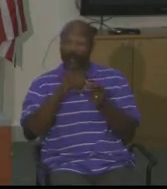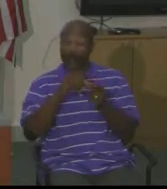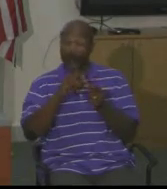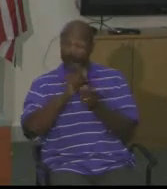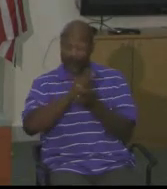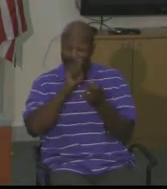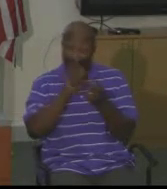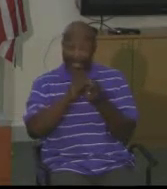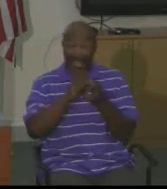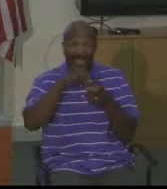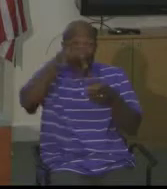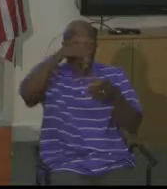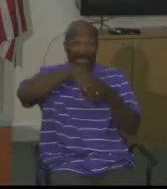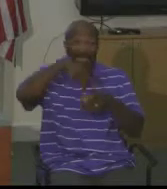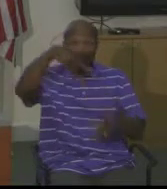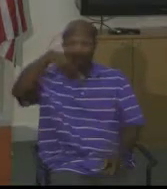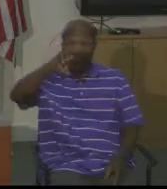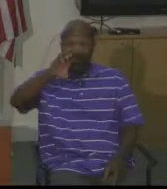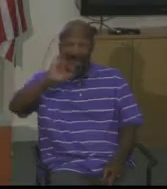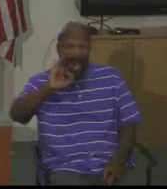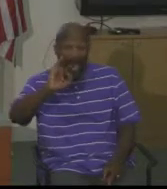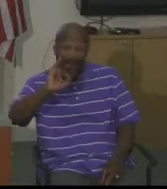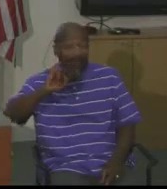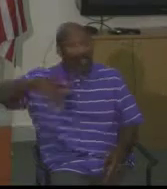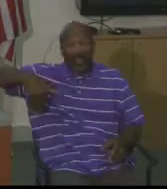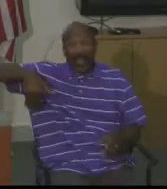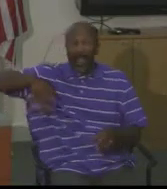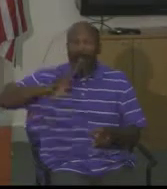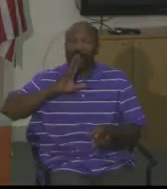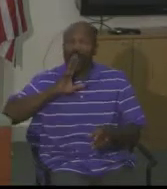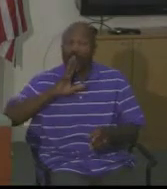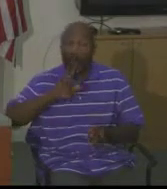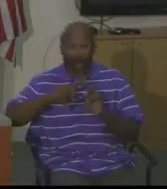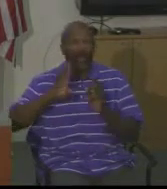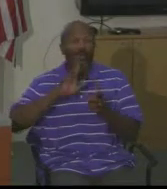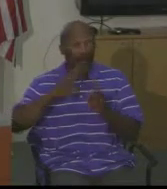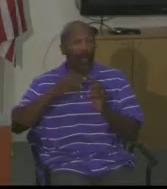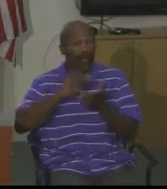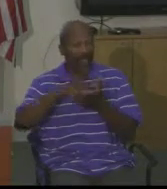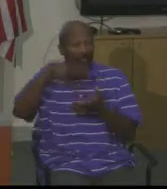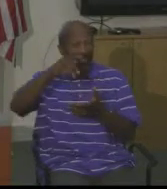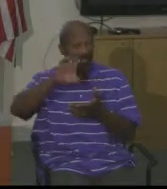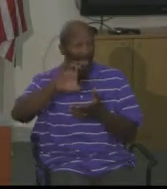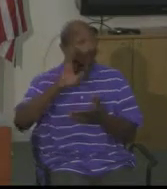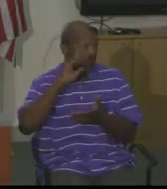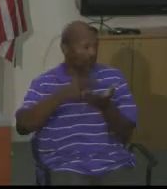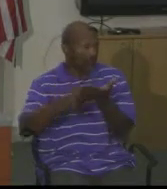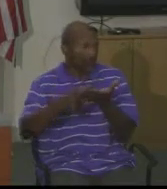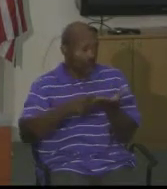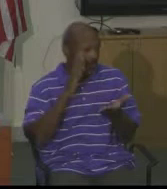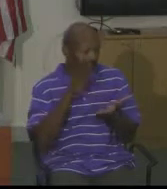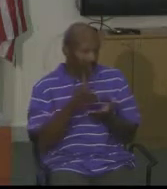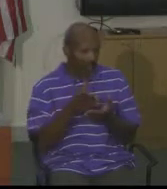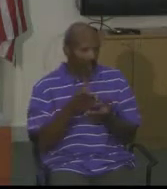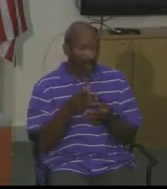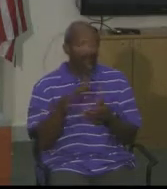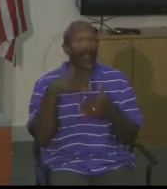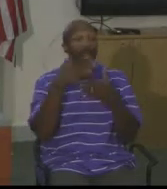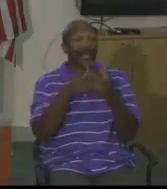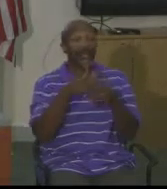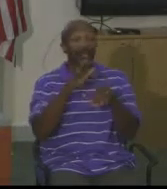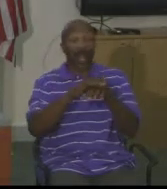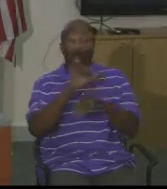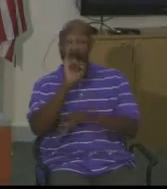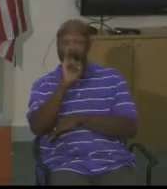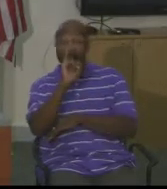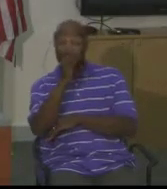things that you can put in the PCI slots, but we're going to talk about PCI slots in the next hour. And then when we get to